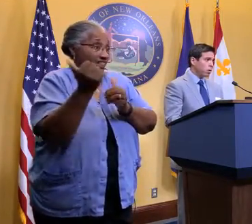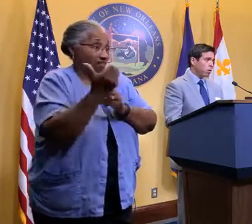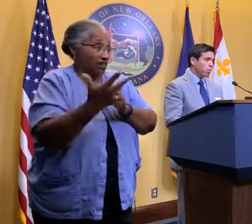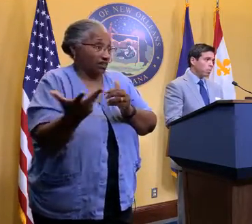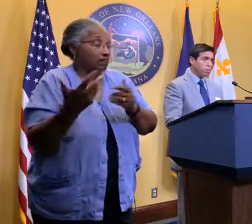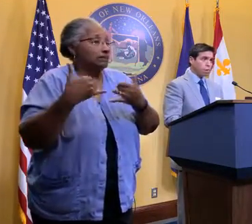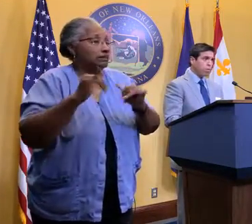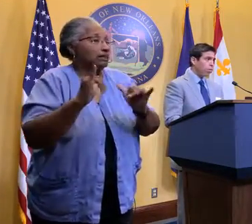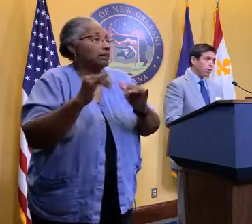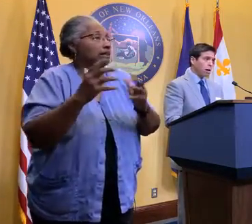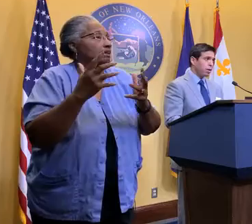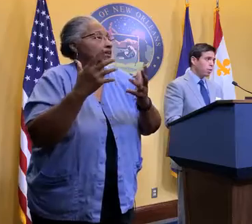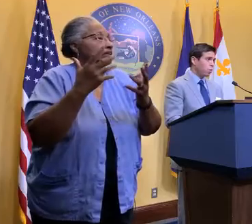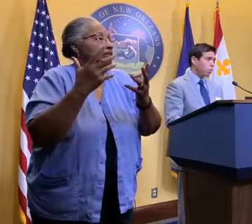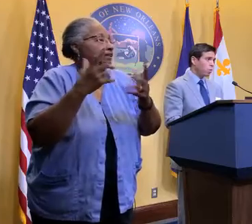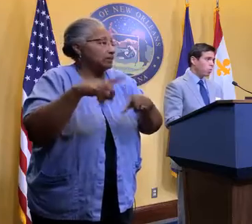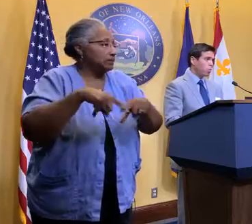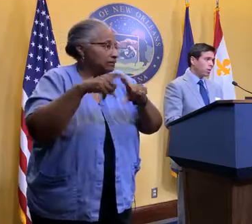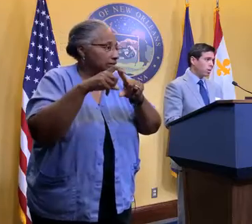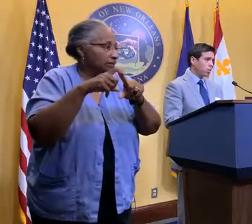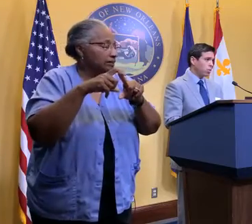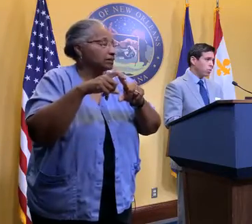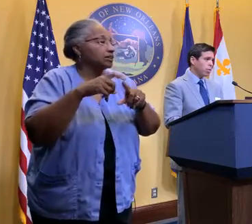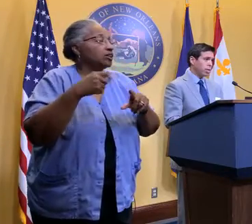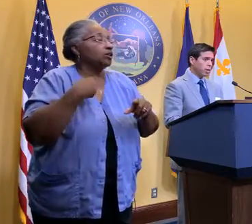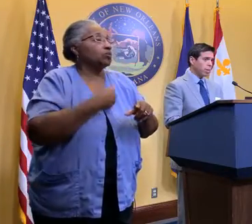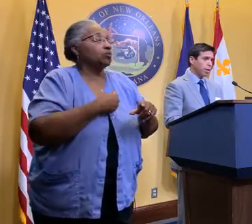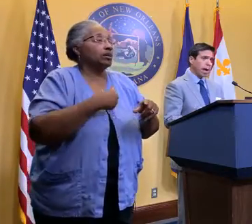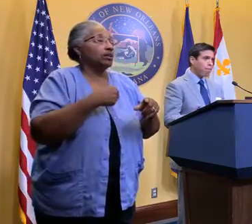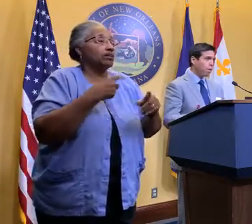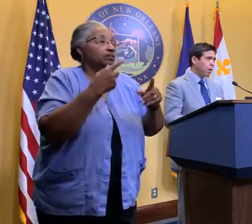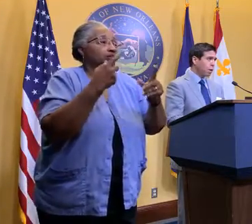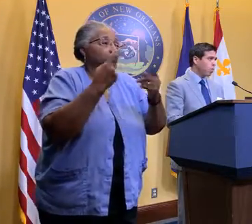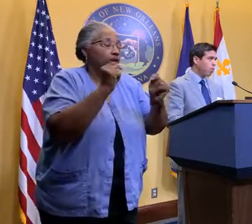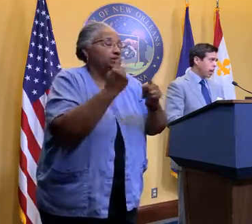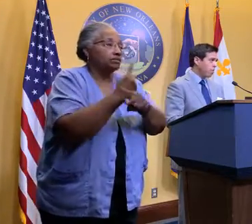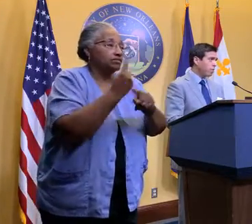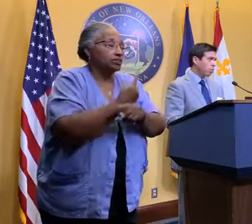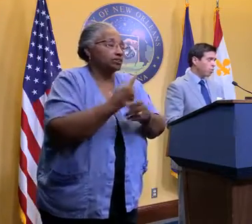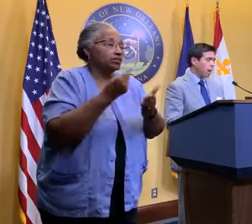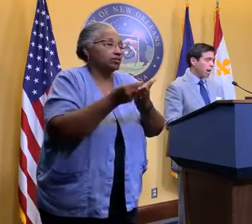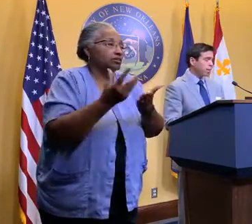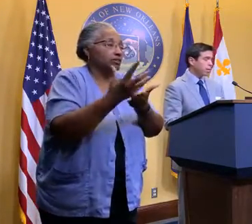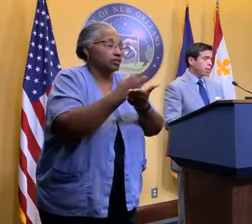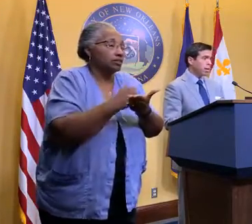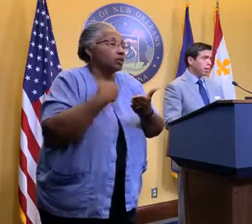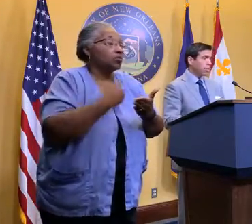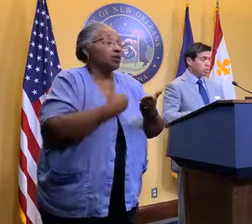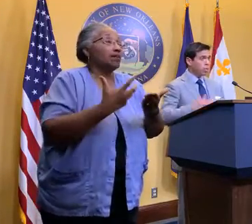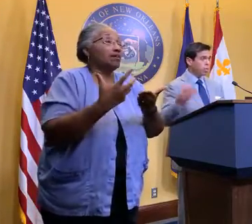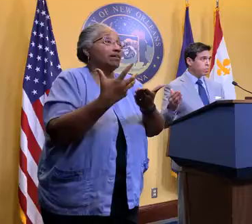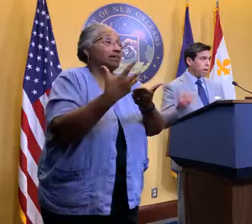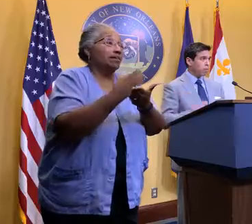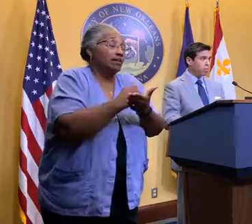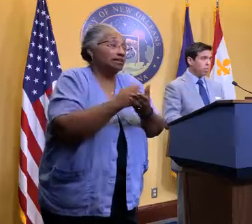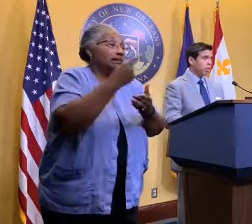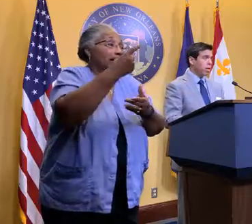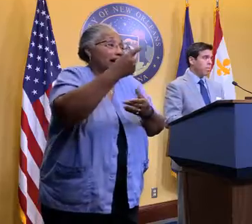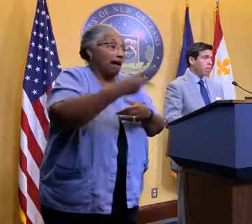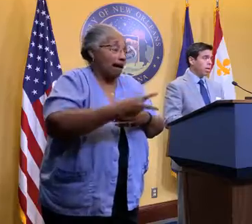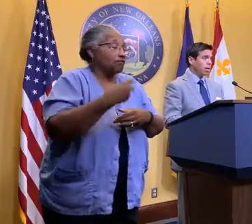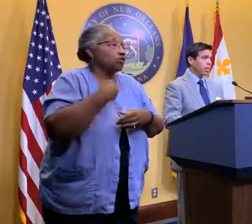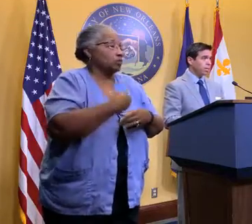major pieces are the revenue side, on where we're projecting. We're still collecting about half of what we have in years past, or months